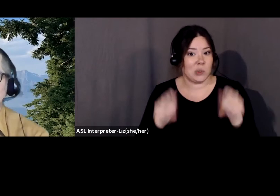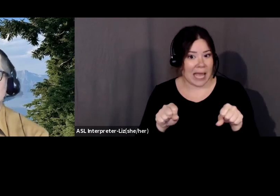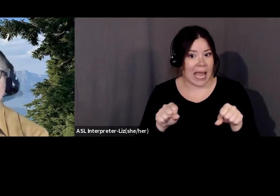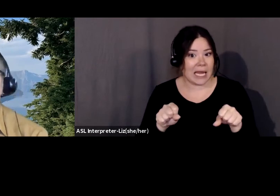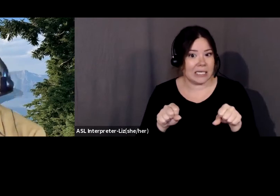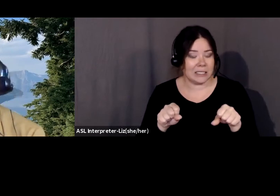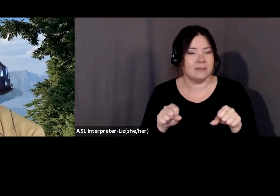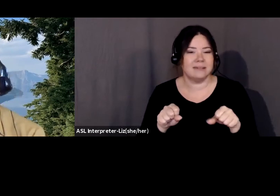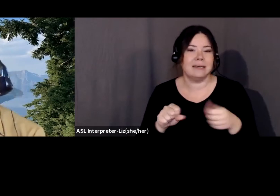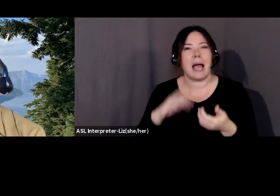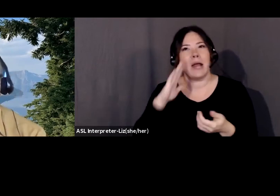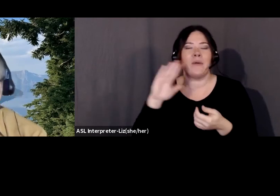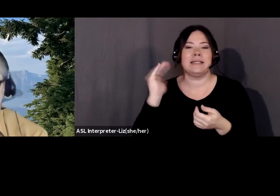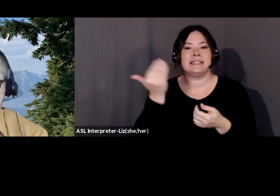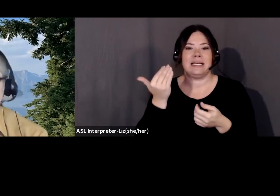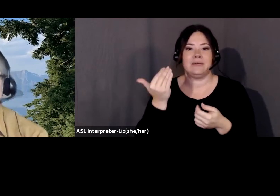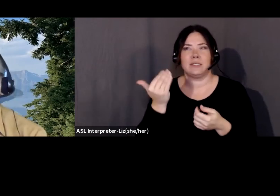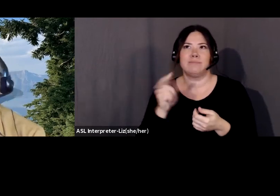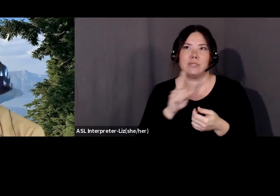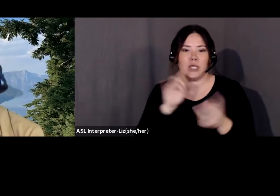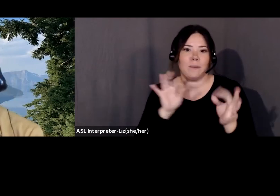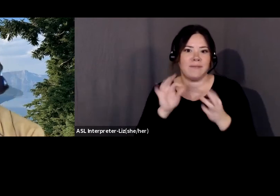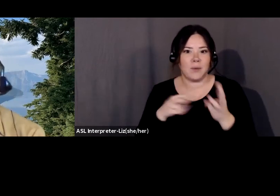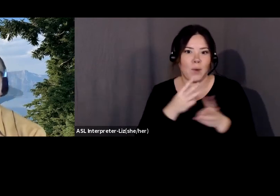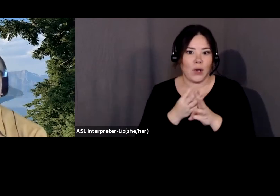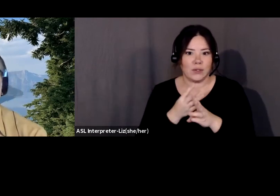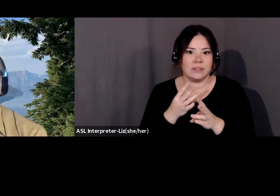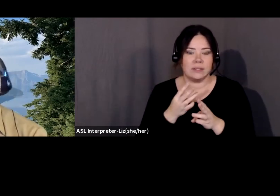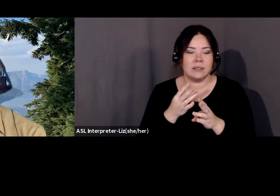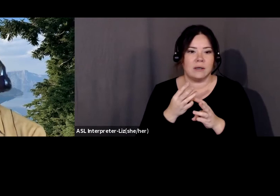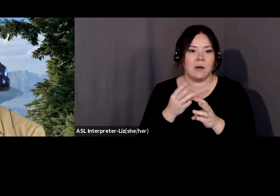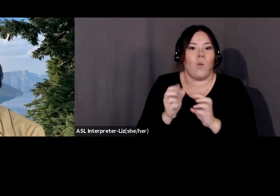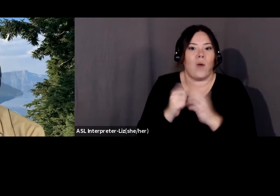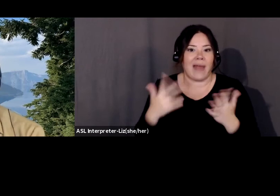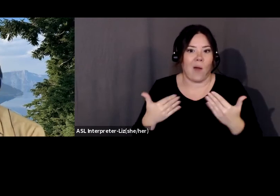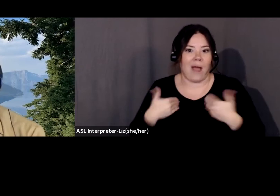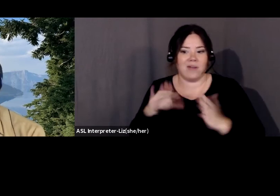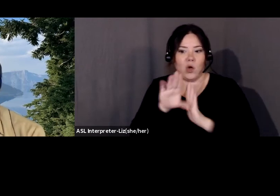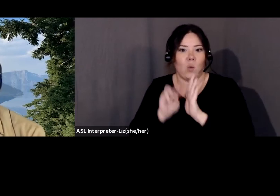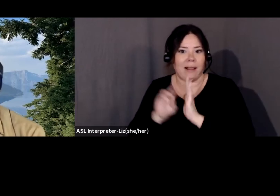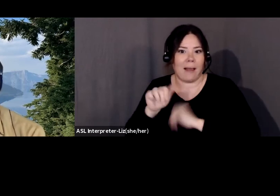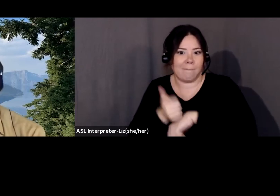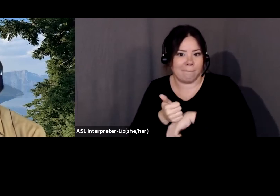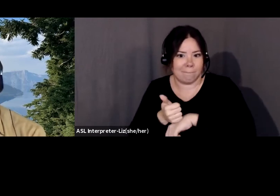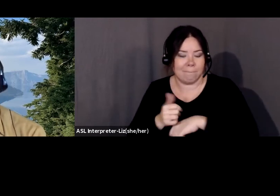idealistic without, again, being handed a curriculum. Some